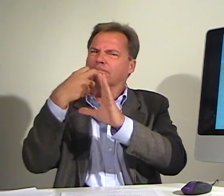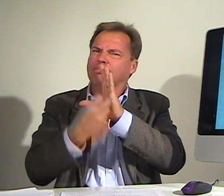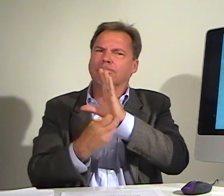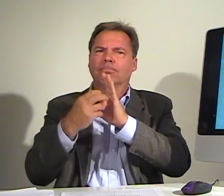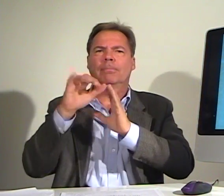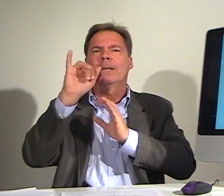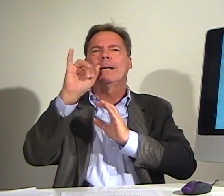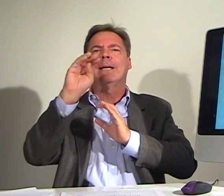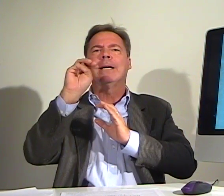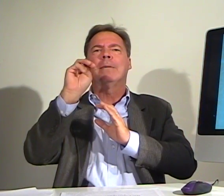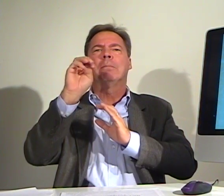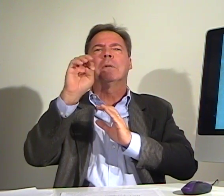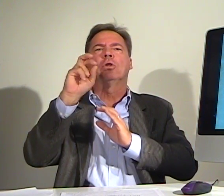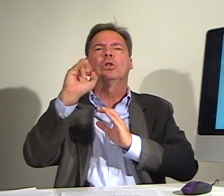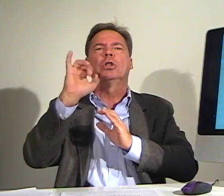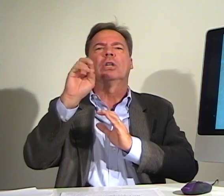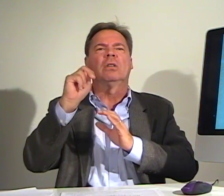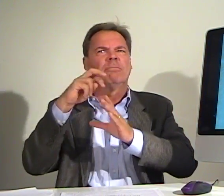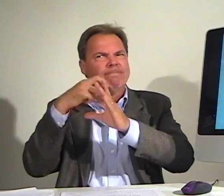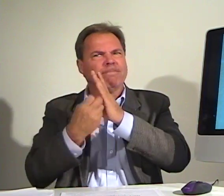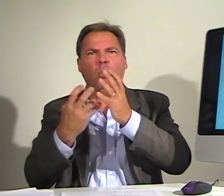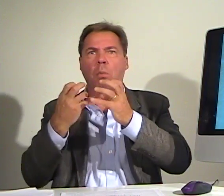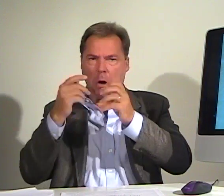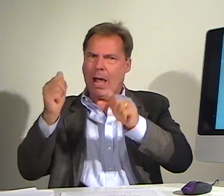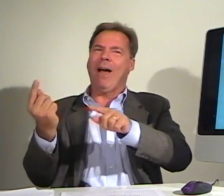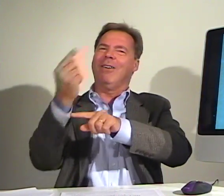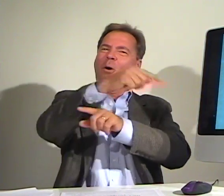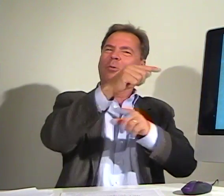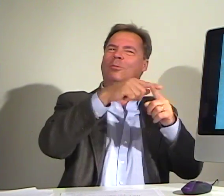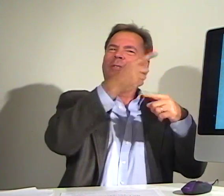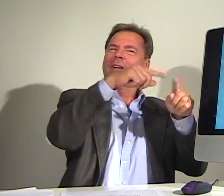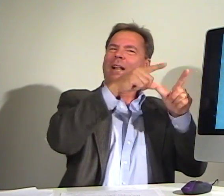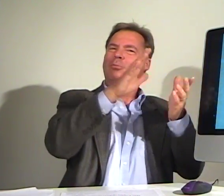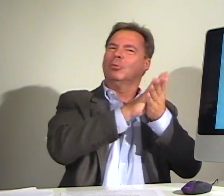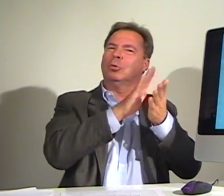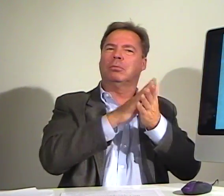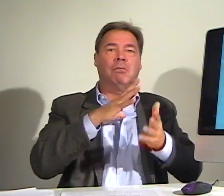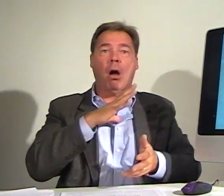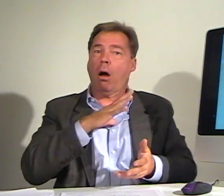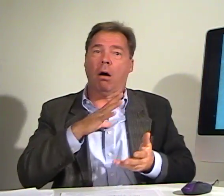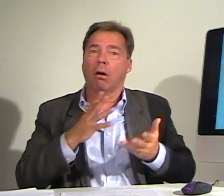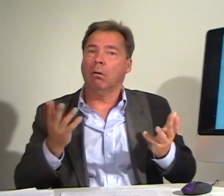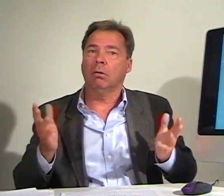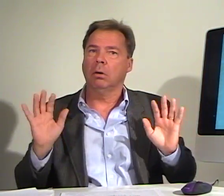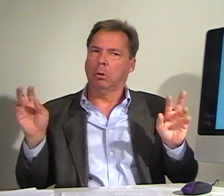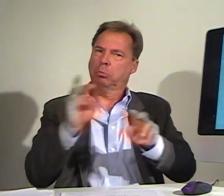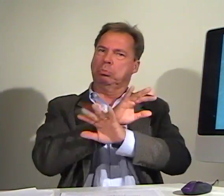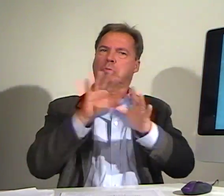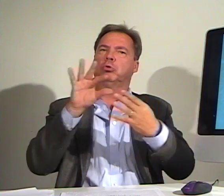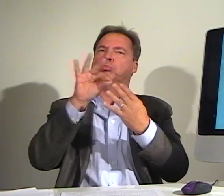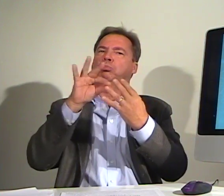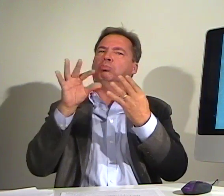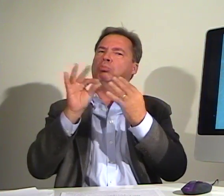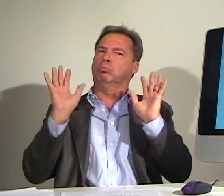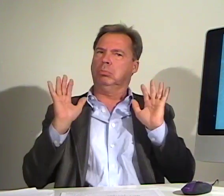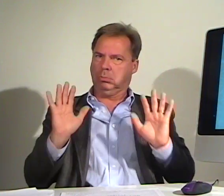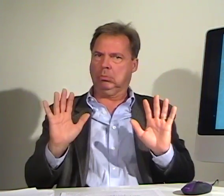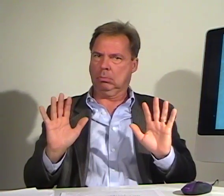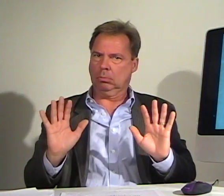with them. And perhaps you'd find some hearing people who would really want to immerse themselves and go to a sign language school to learn even more